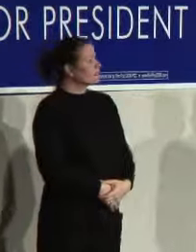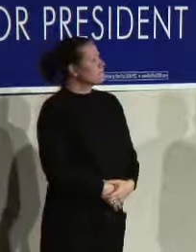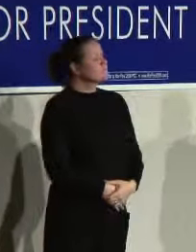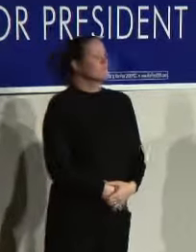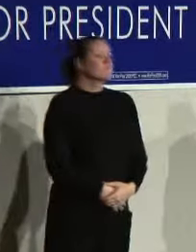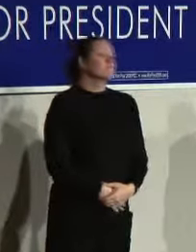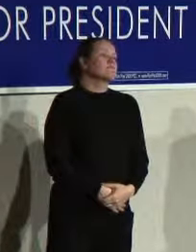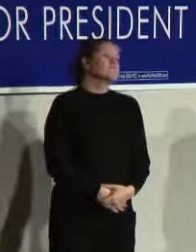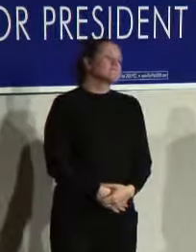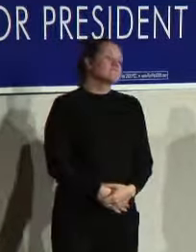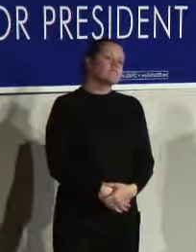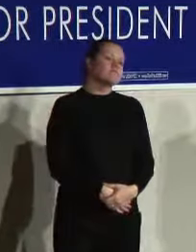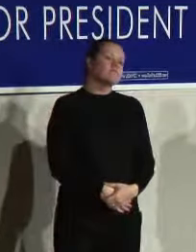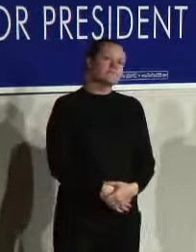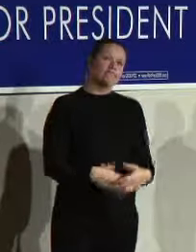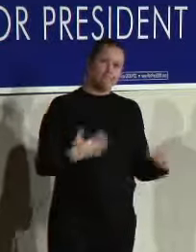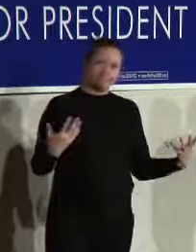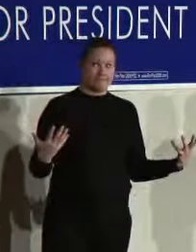You know,